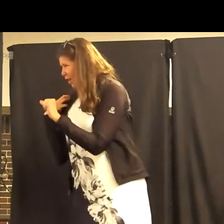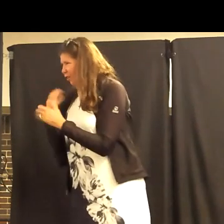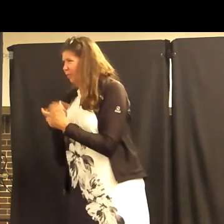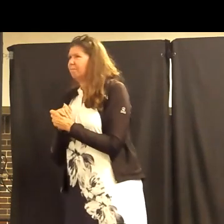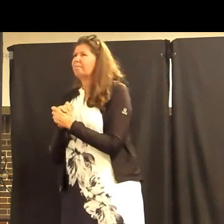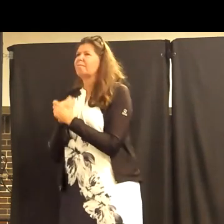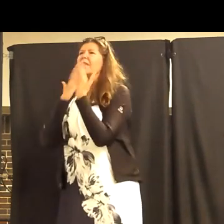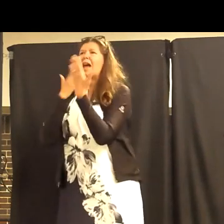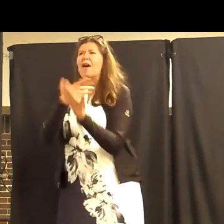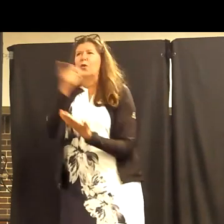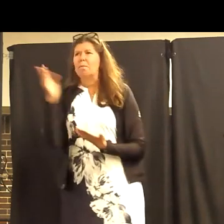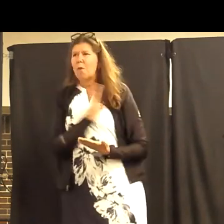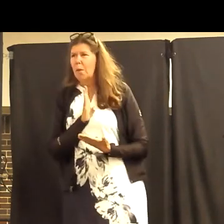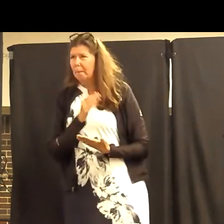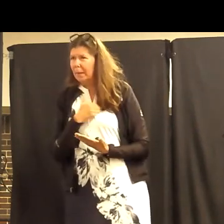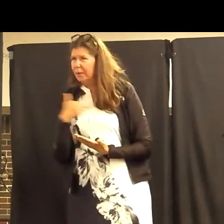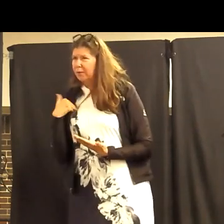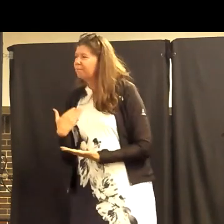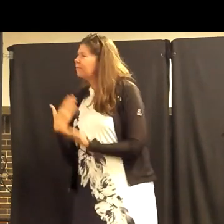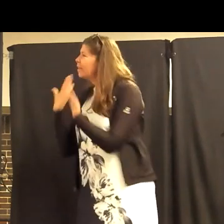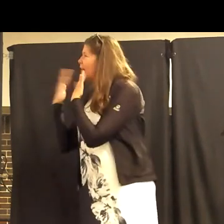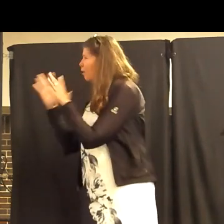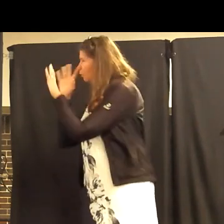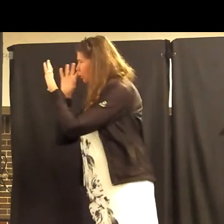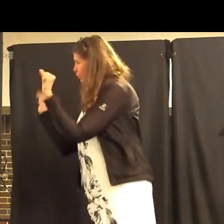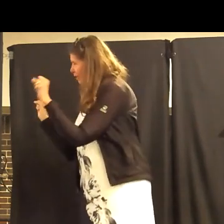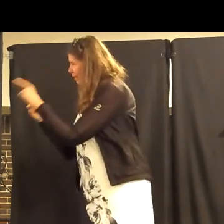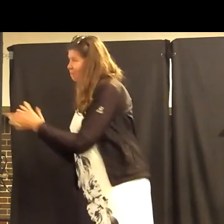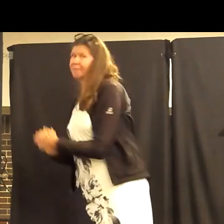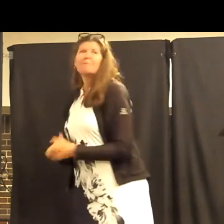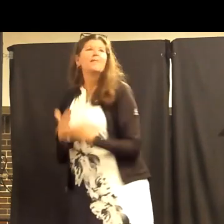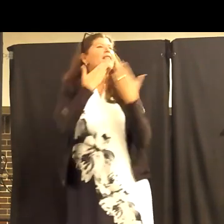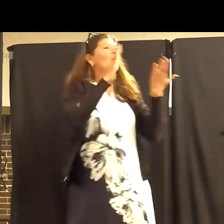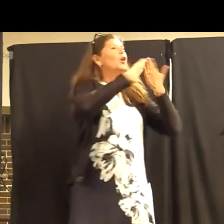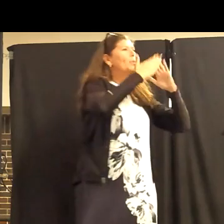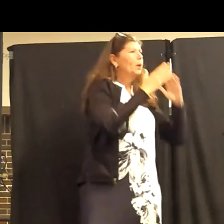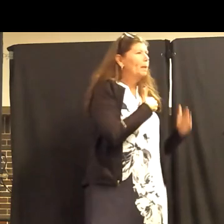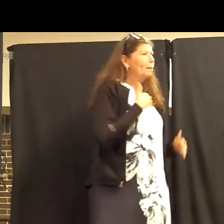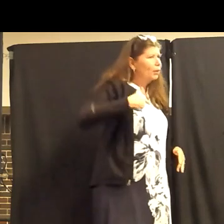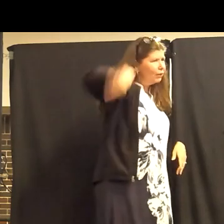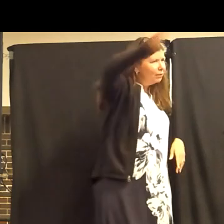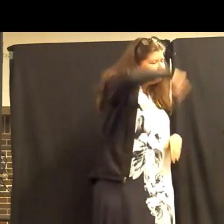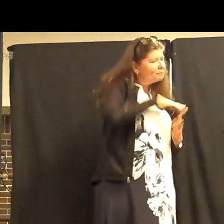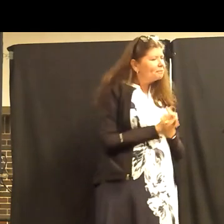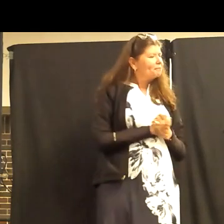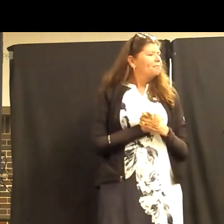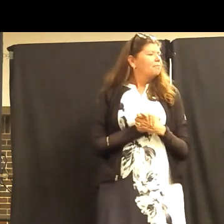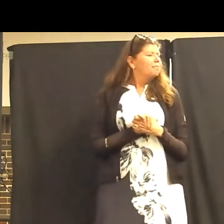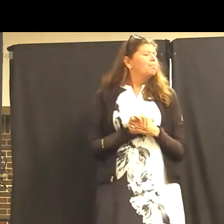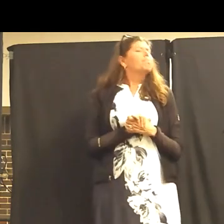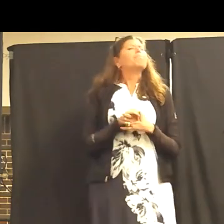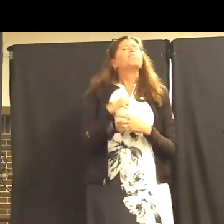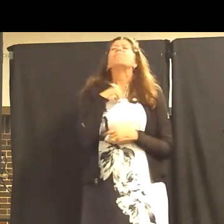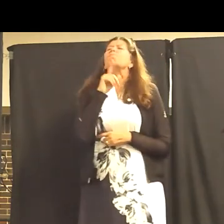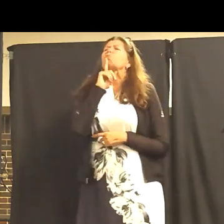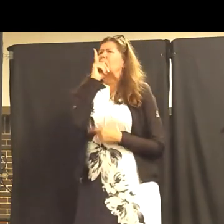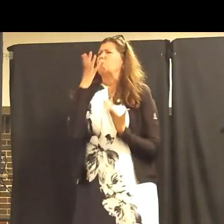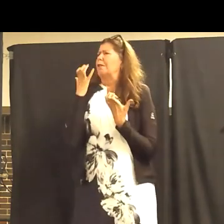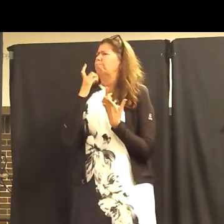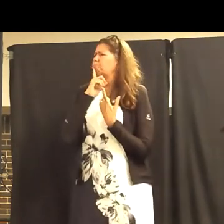Thank you to the board chair, and thank you to the board members and Superintendent Kaus, and thank you to the community members as well.